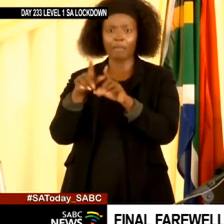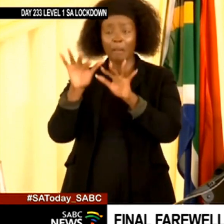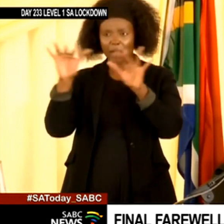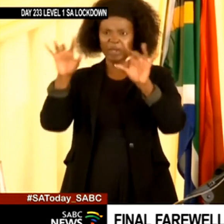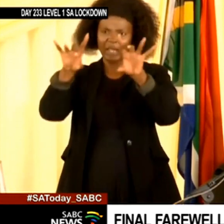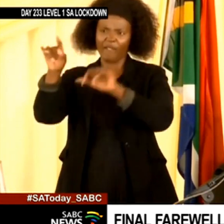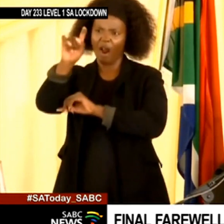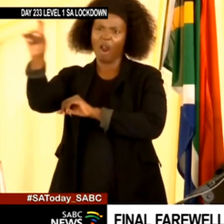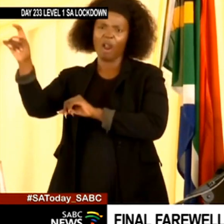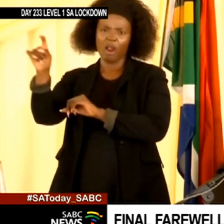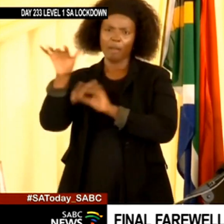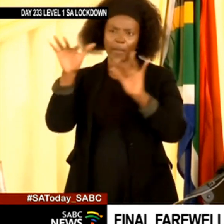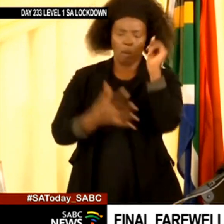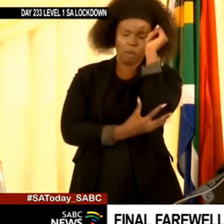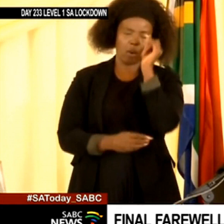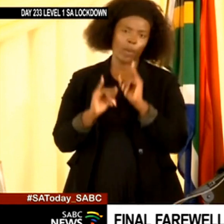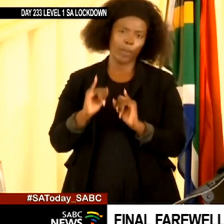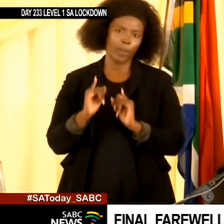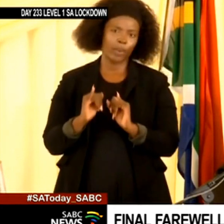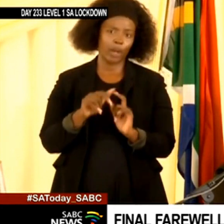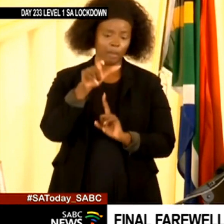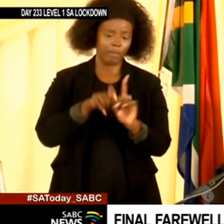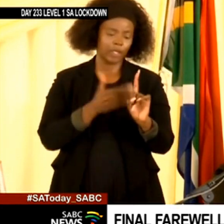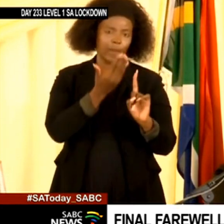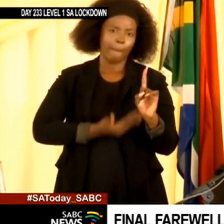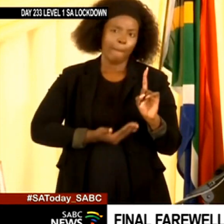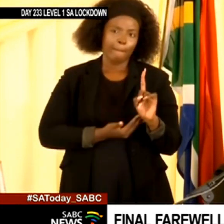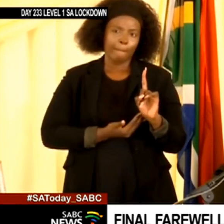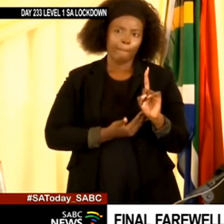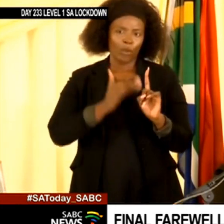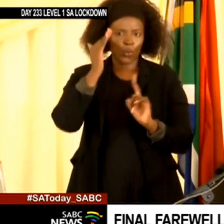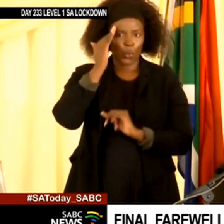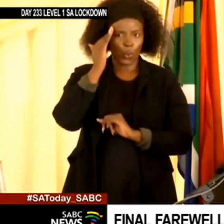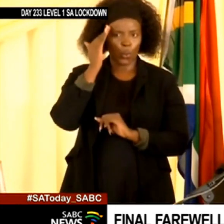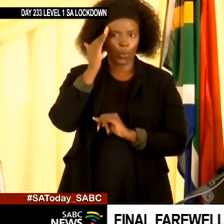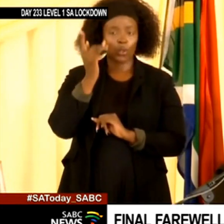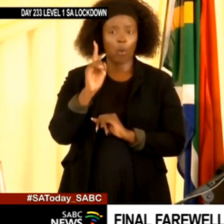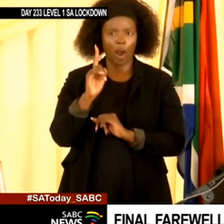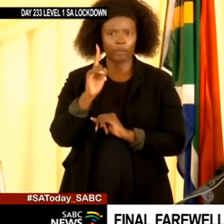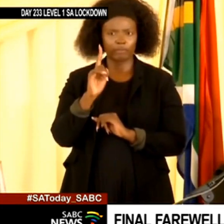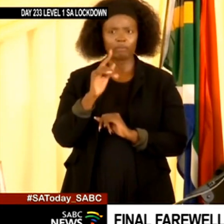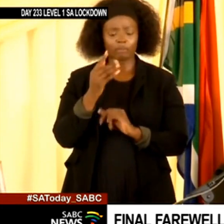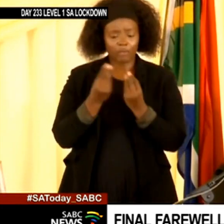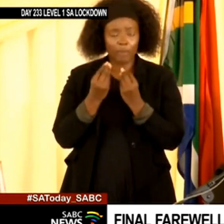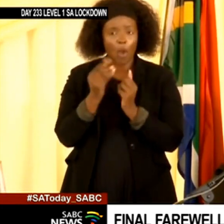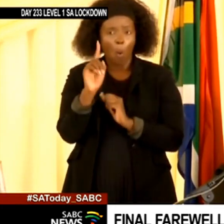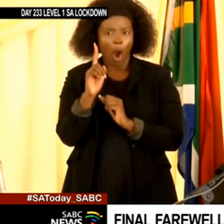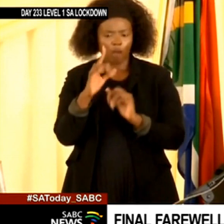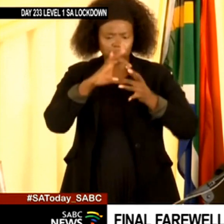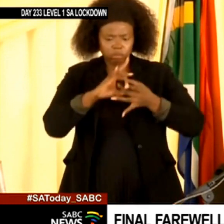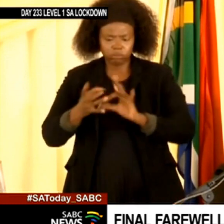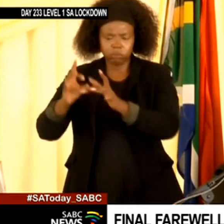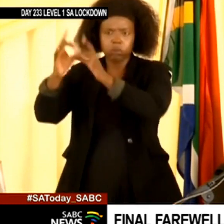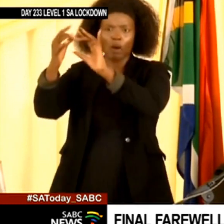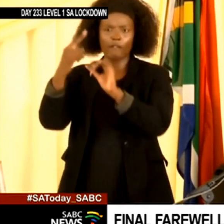masses and the downtrodden. Comrade Ndobe knew the interconnectedness of the